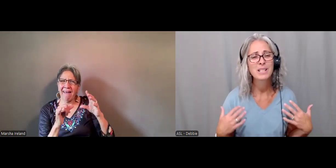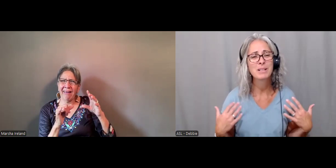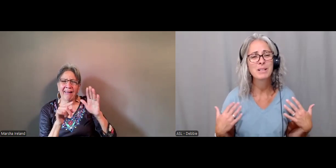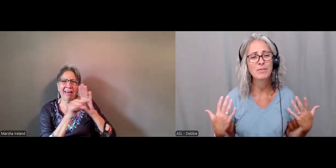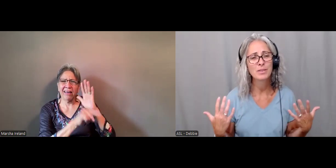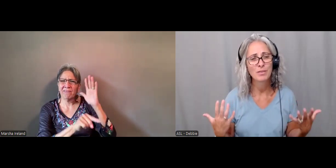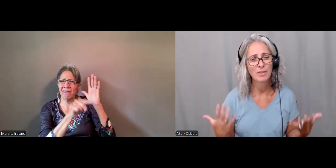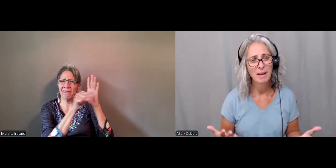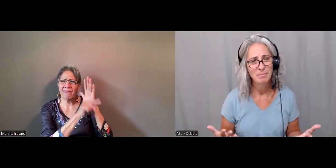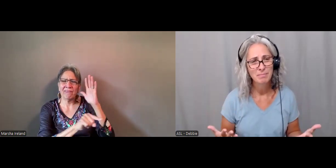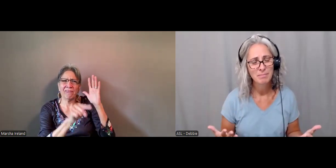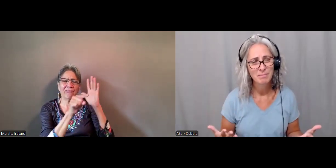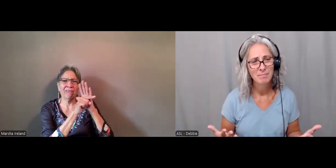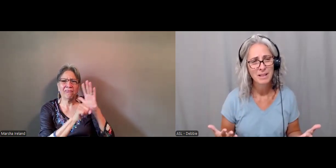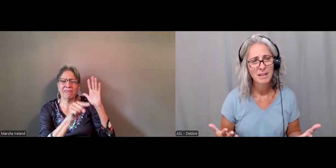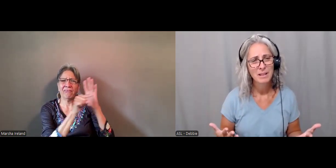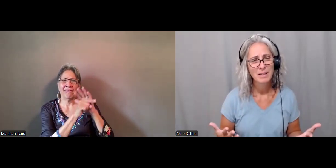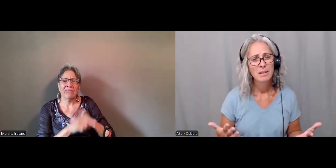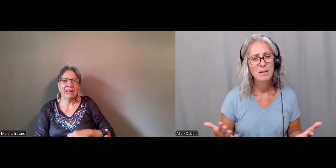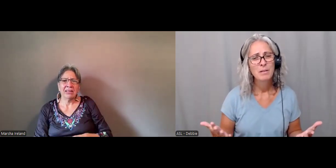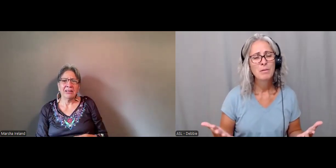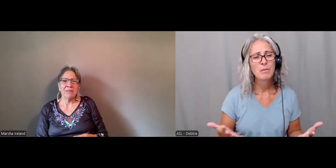want it to be different for them.